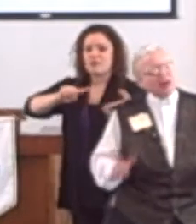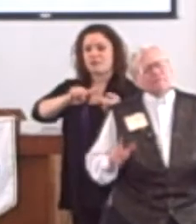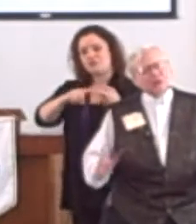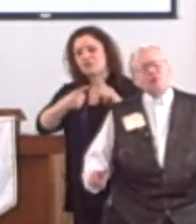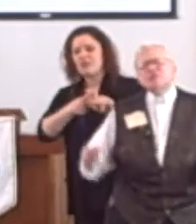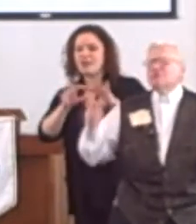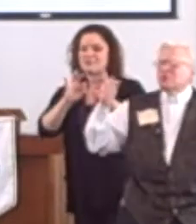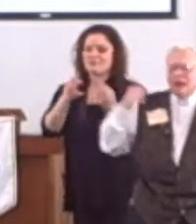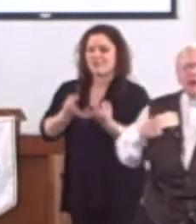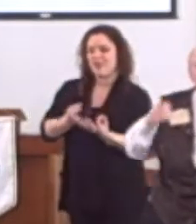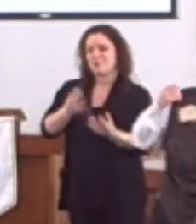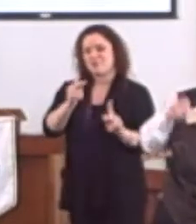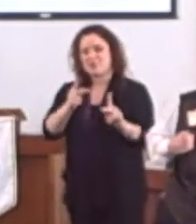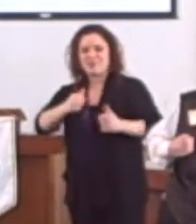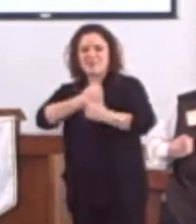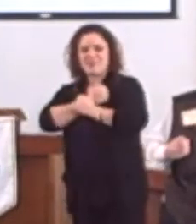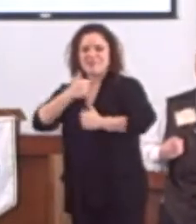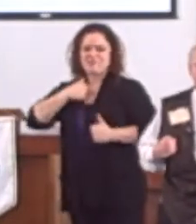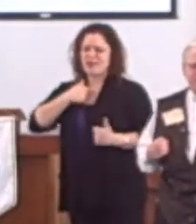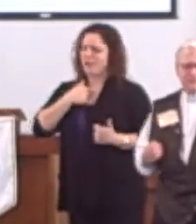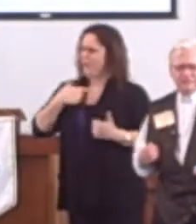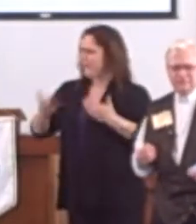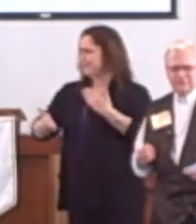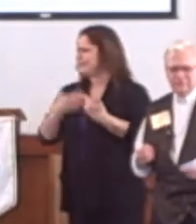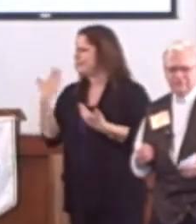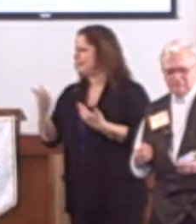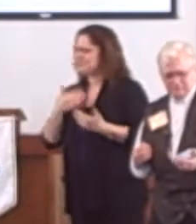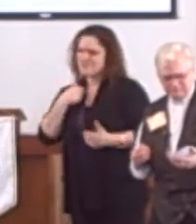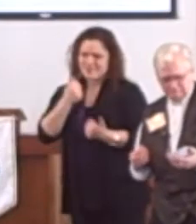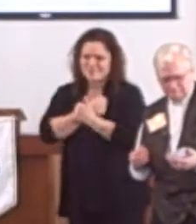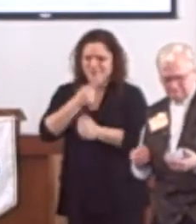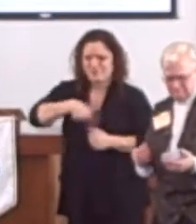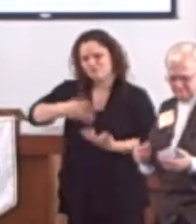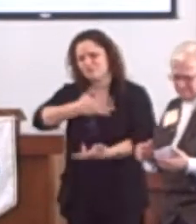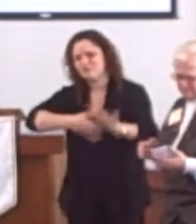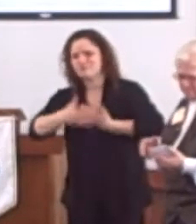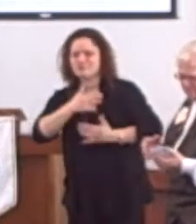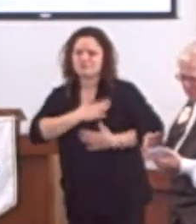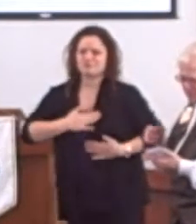to love those who love us.